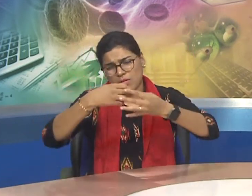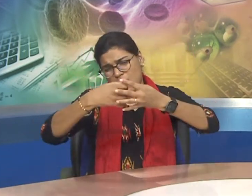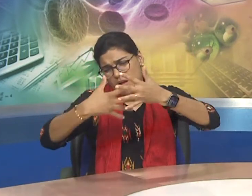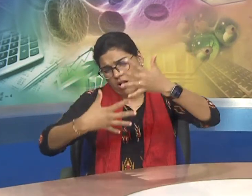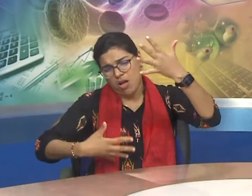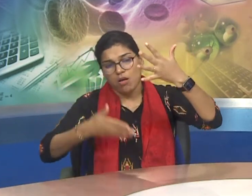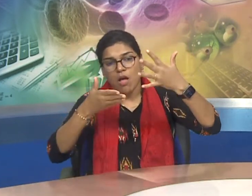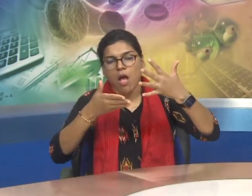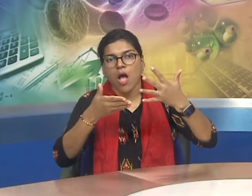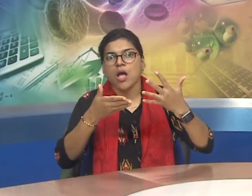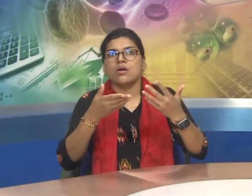understand that